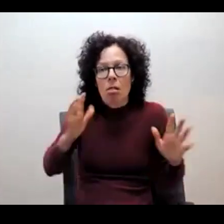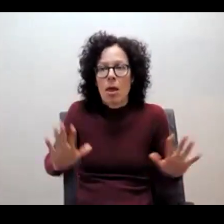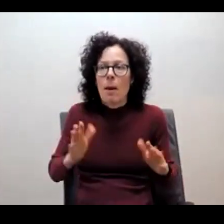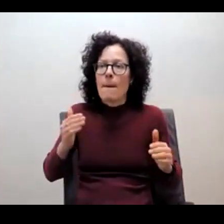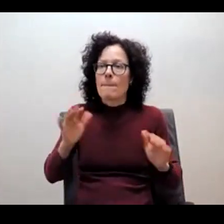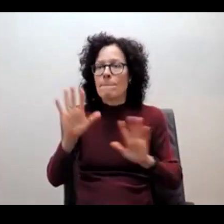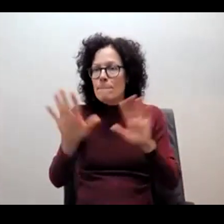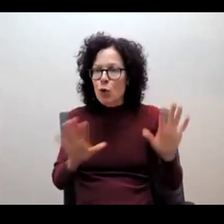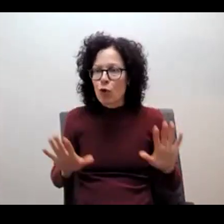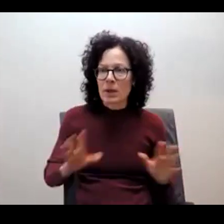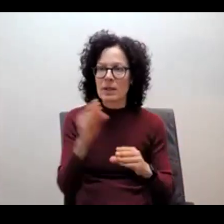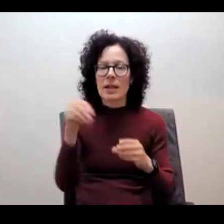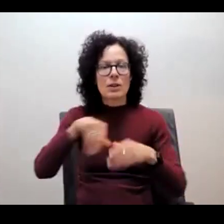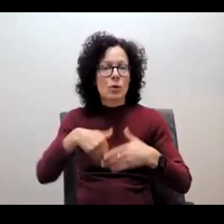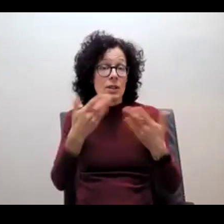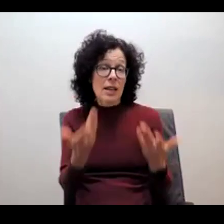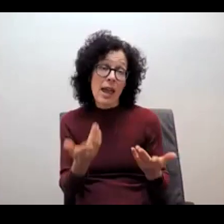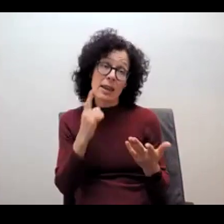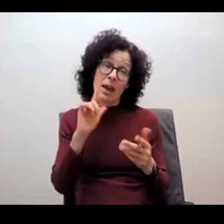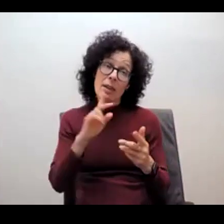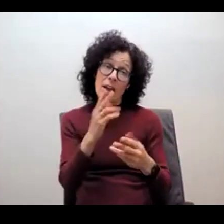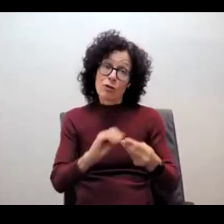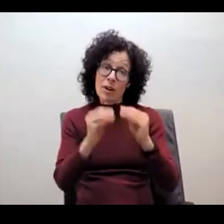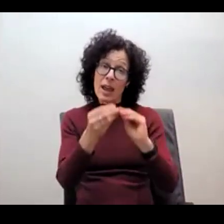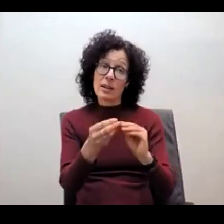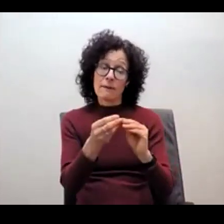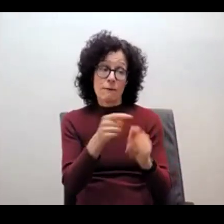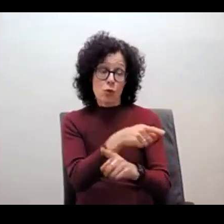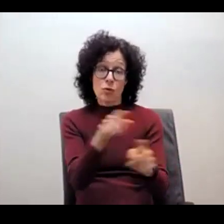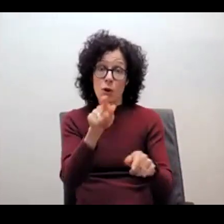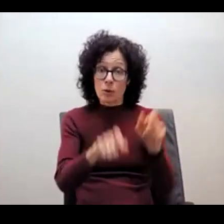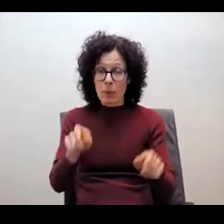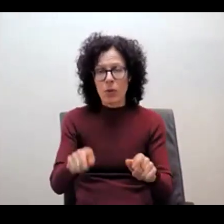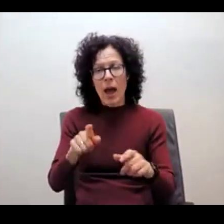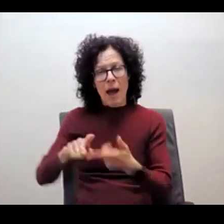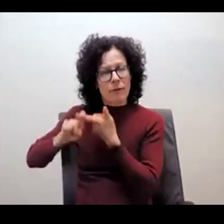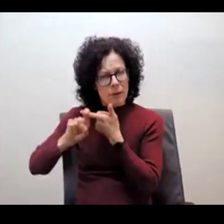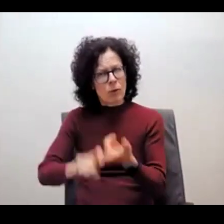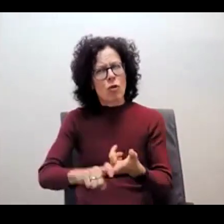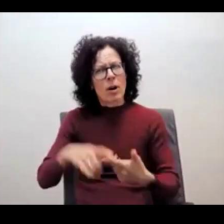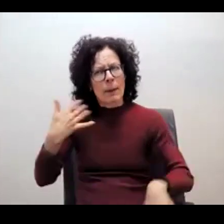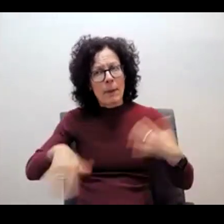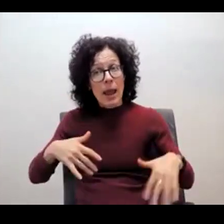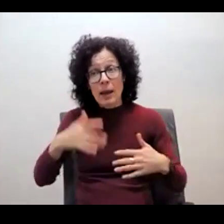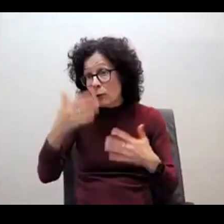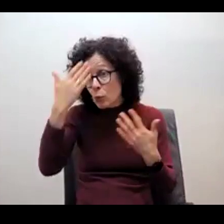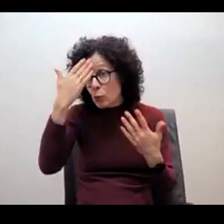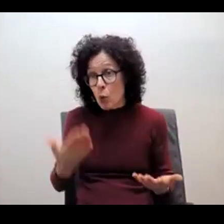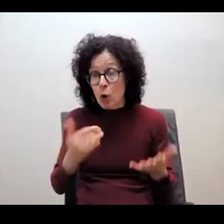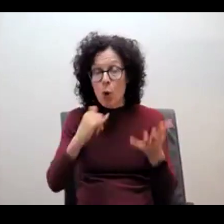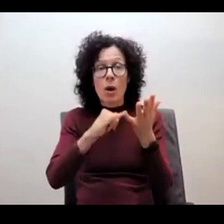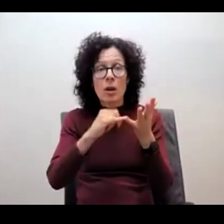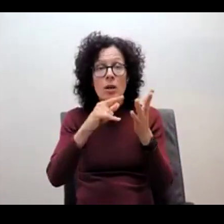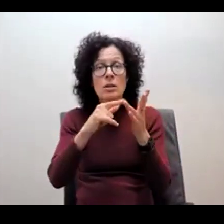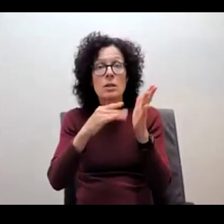those that may or may not have a somatic practice, here's a little bit of an overview. Somatic practices are a set